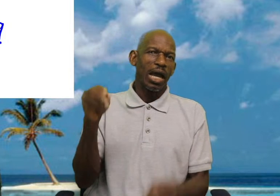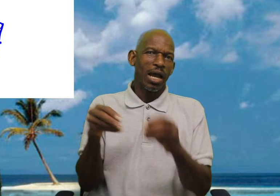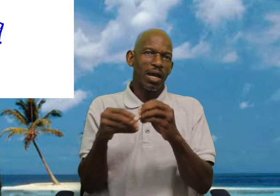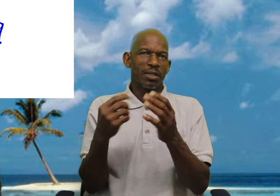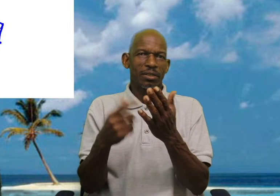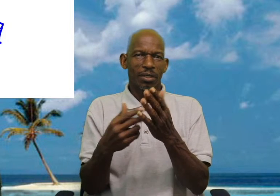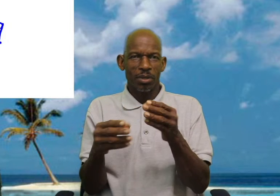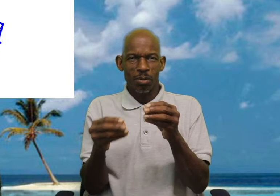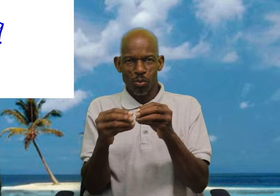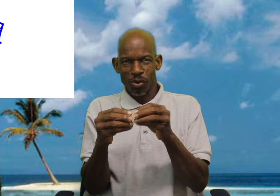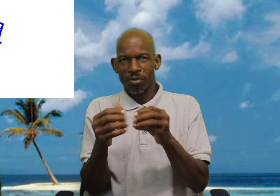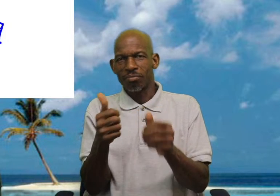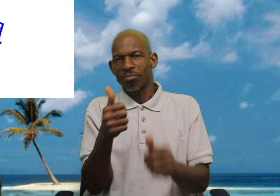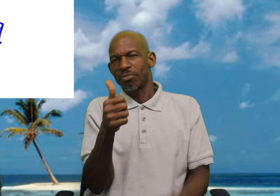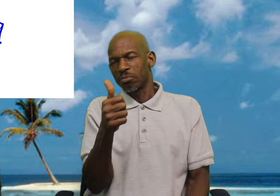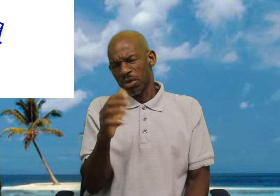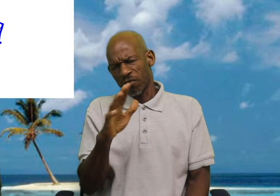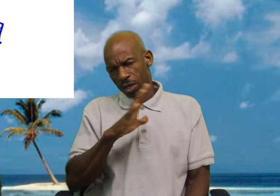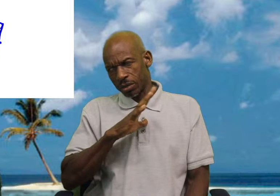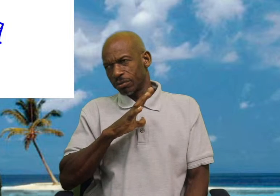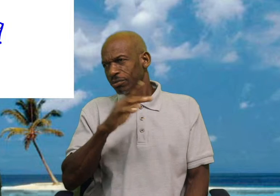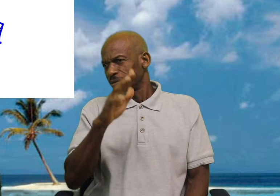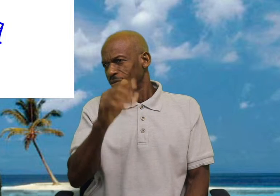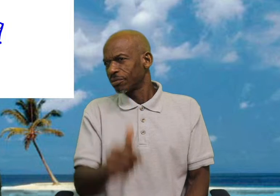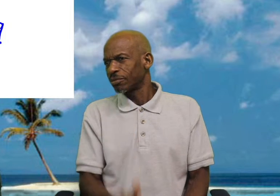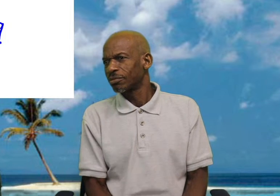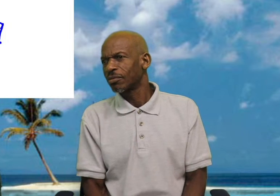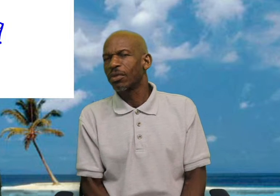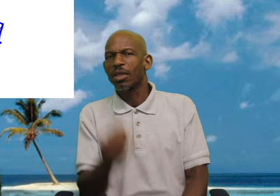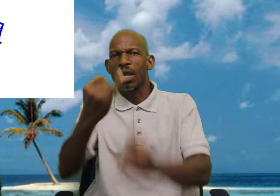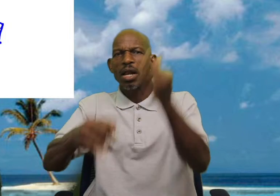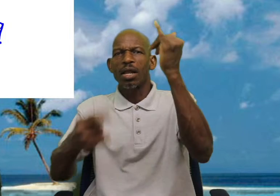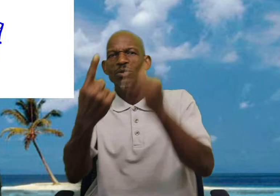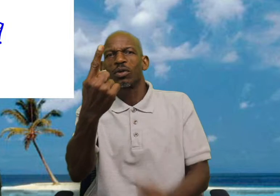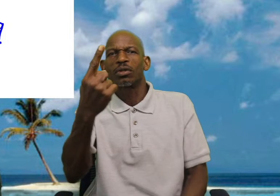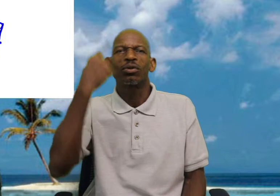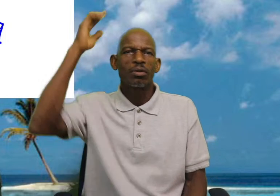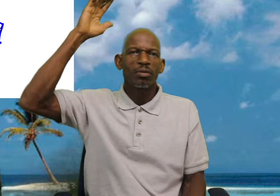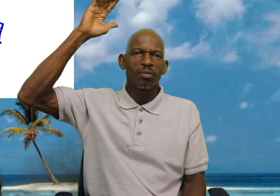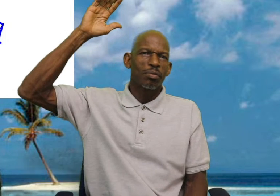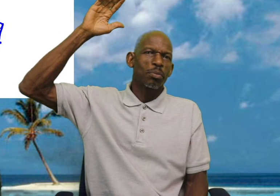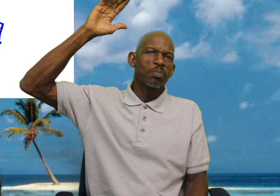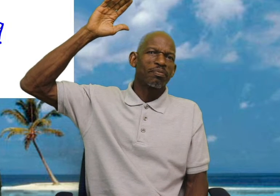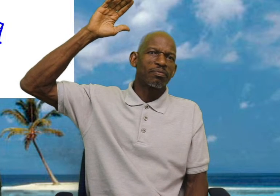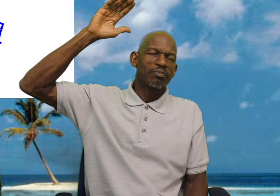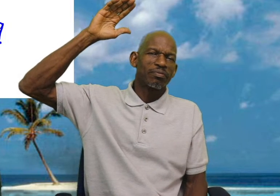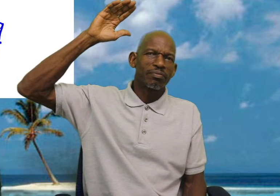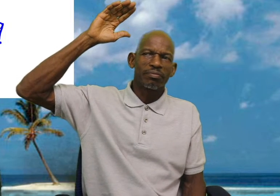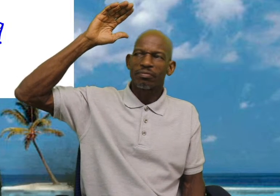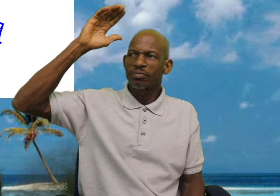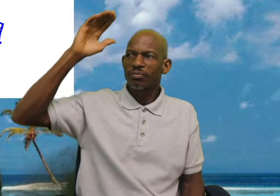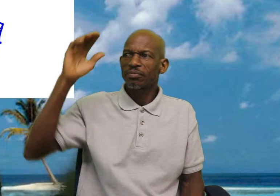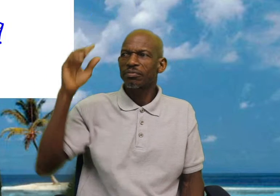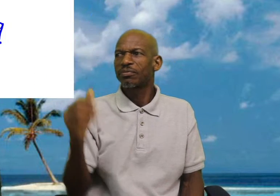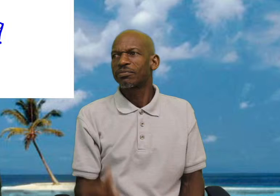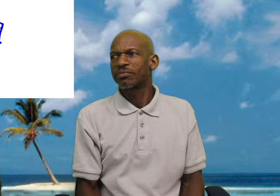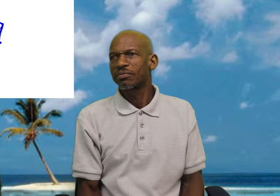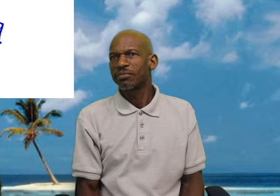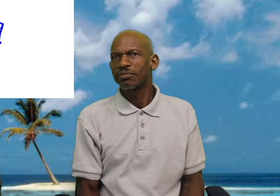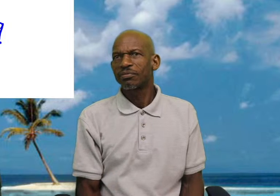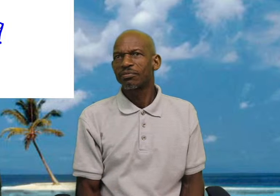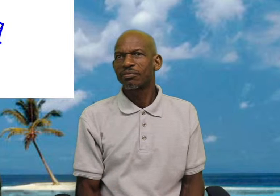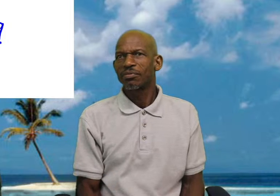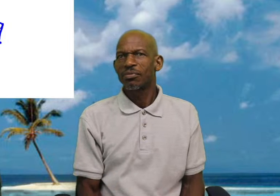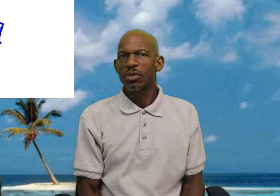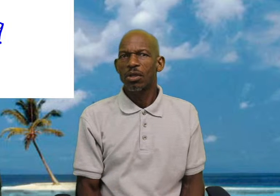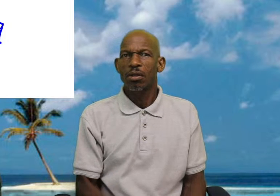that is okay. That is okay. All right. Last one. Now you cannot put Sharon. Make